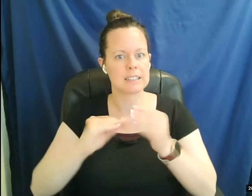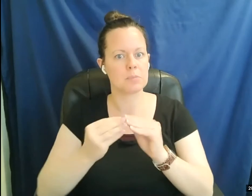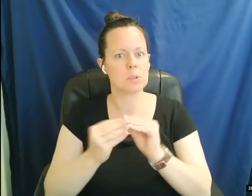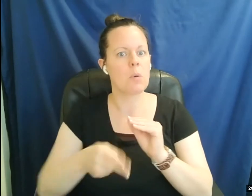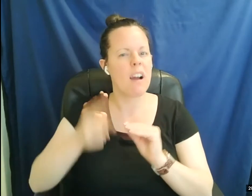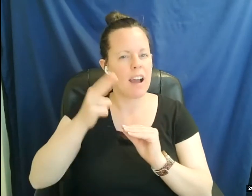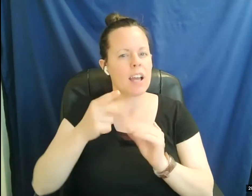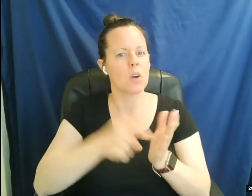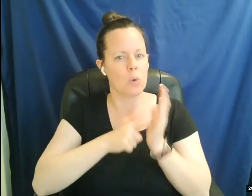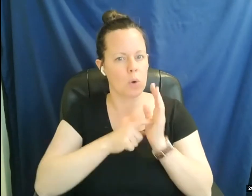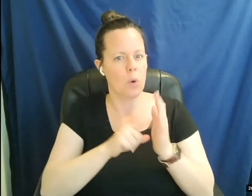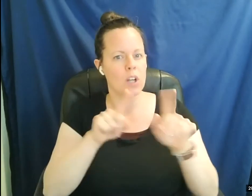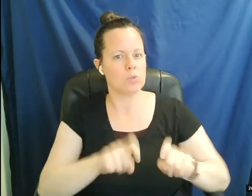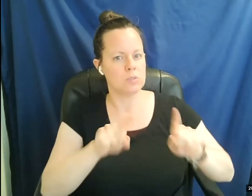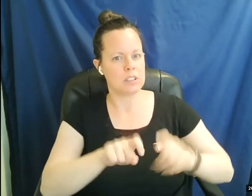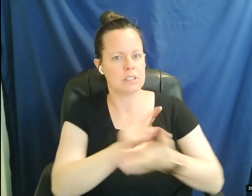weekly.